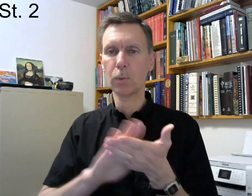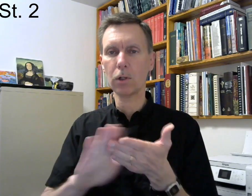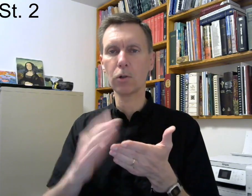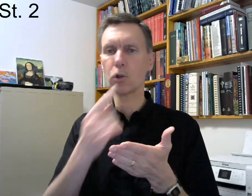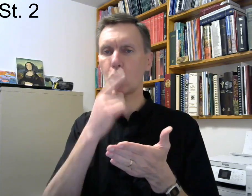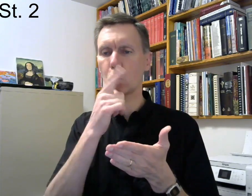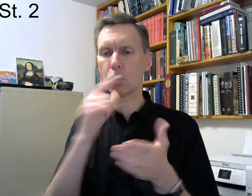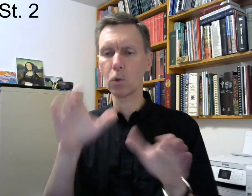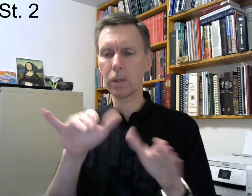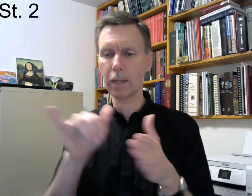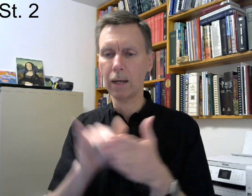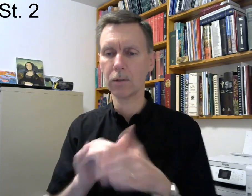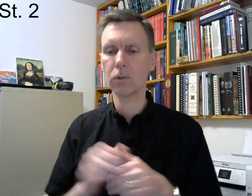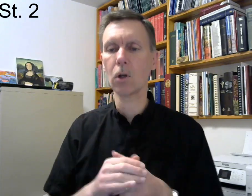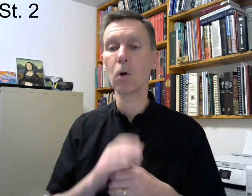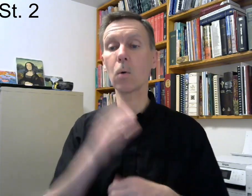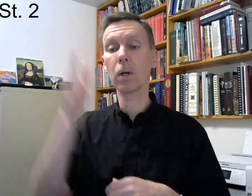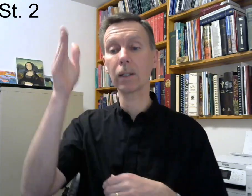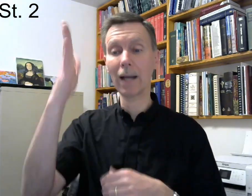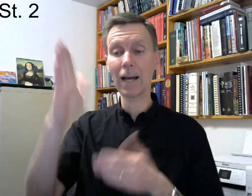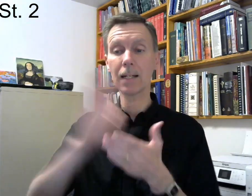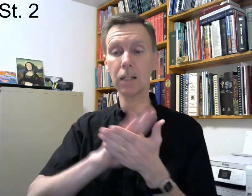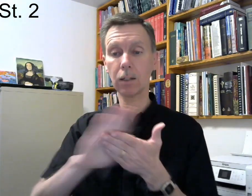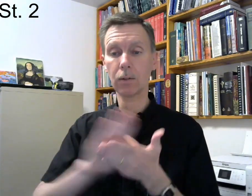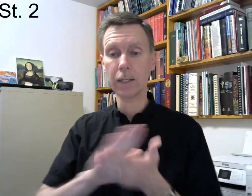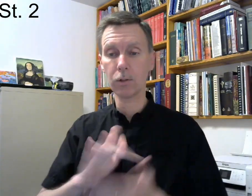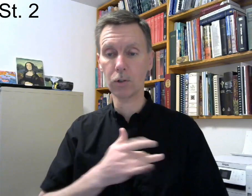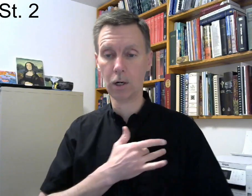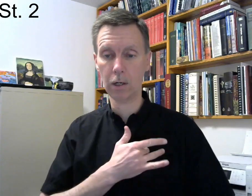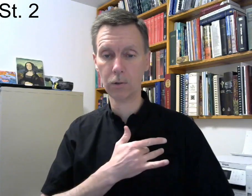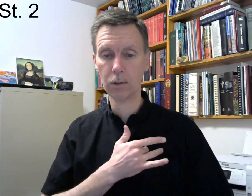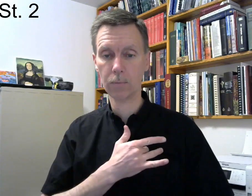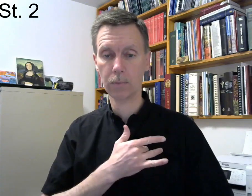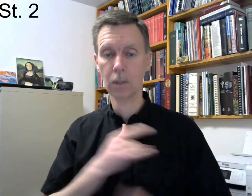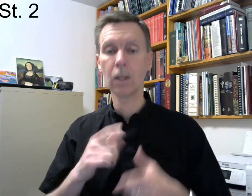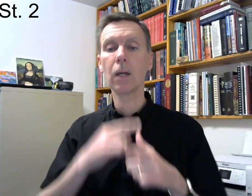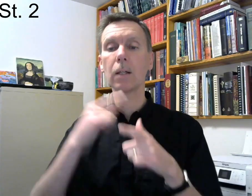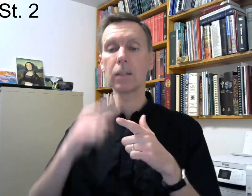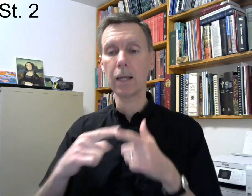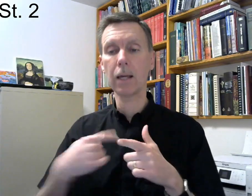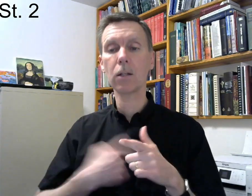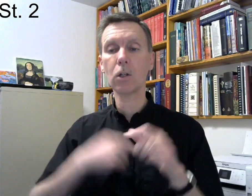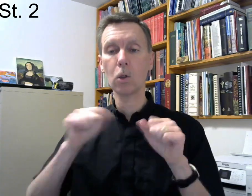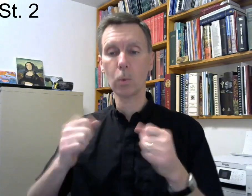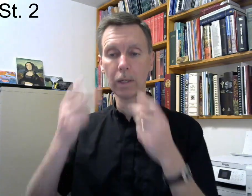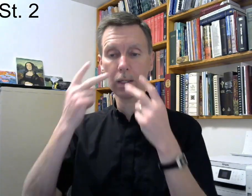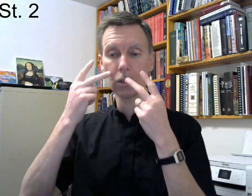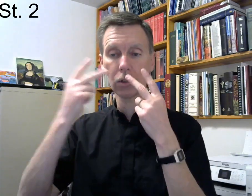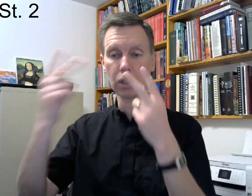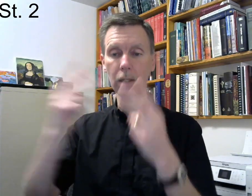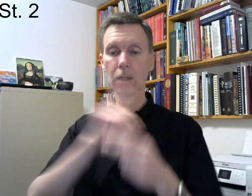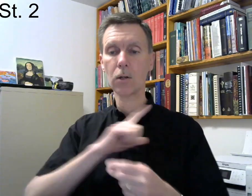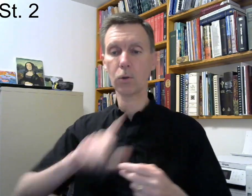purged, who's doing that? So God cleanses hearts. Then we can see the